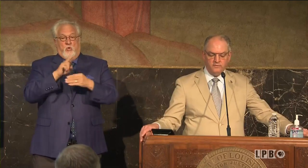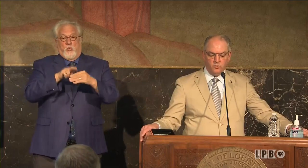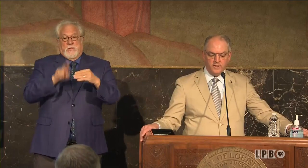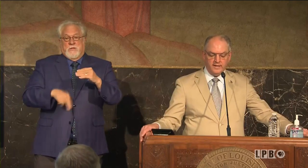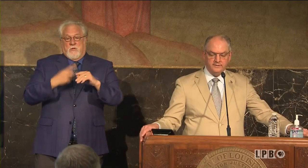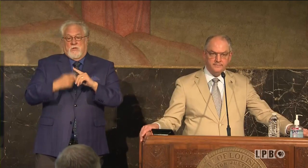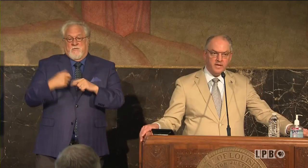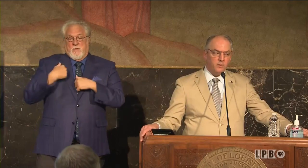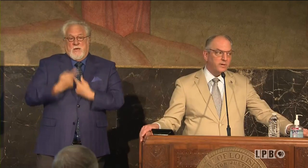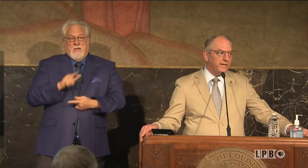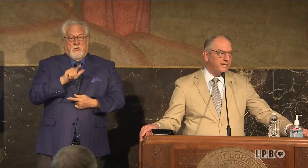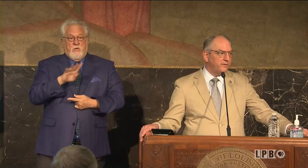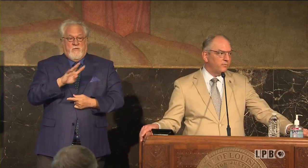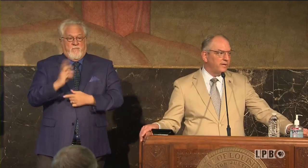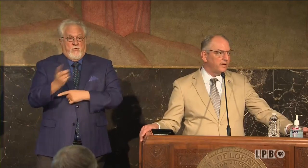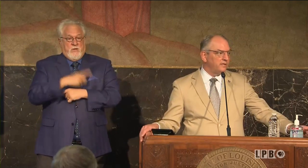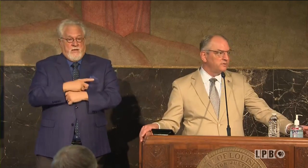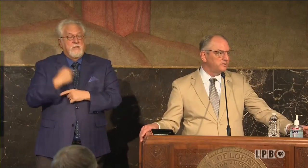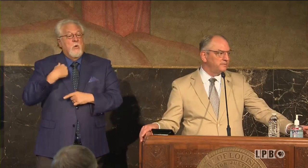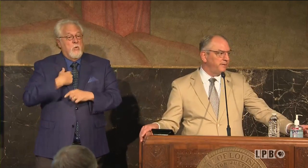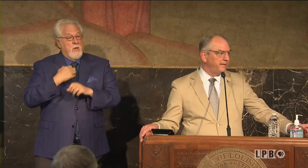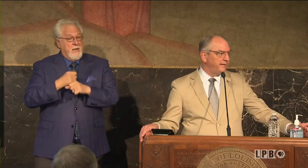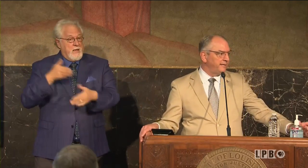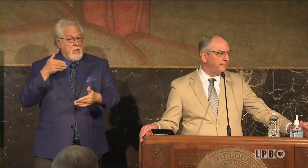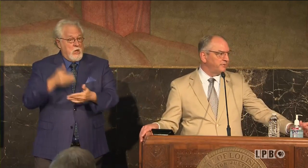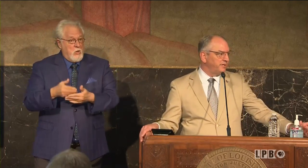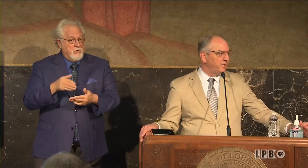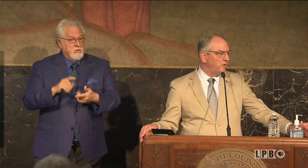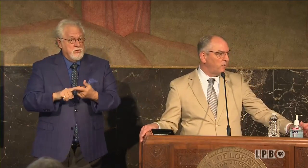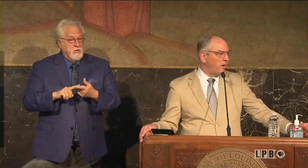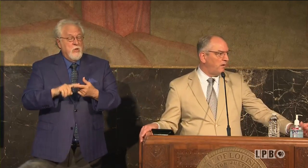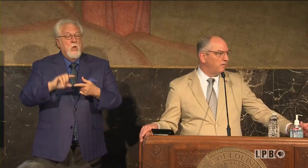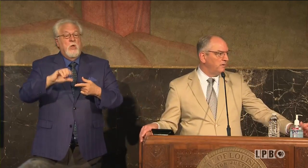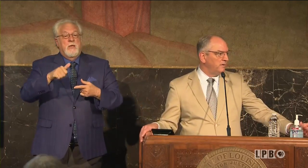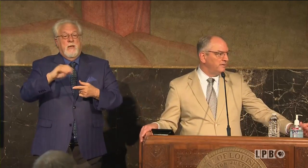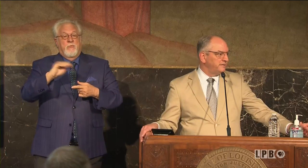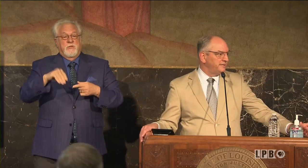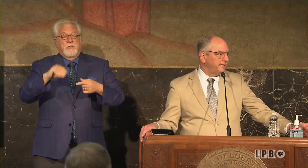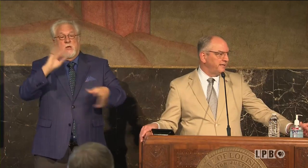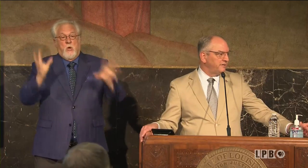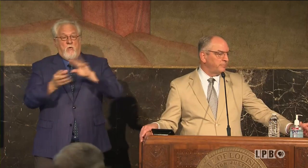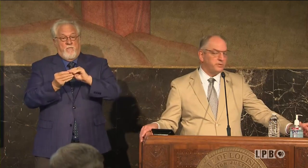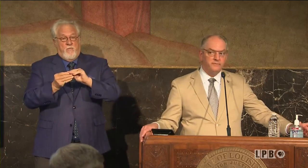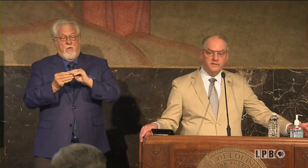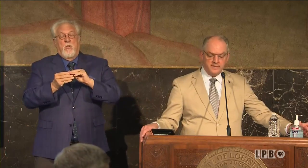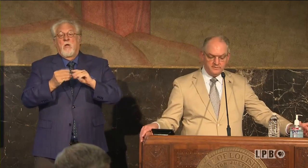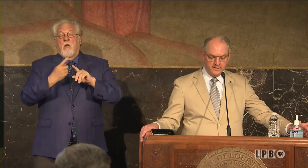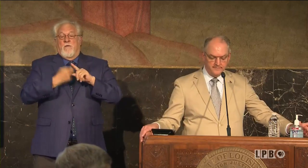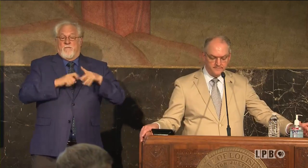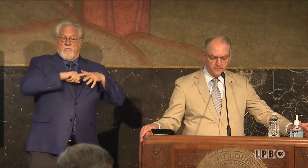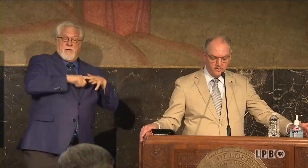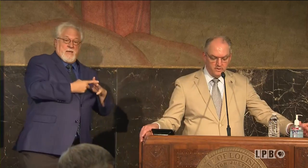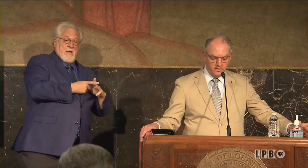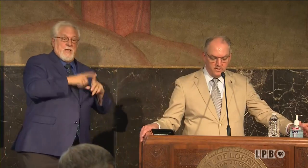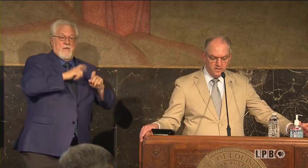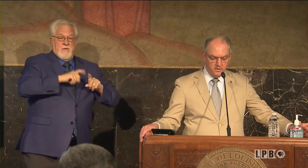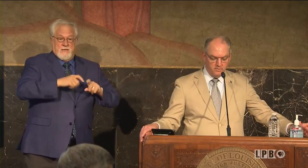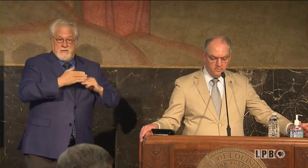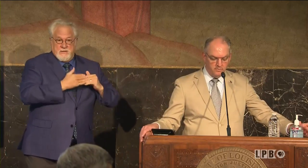last 24 days. And we're getting really close to being at 10% overall since the inception of the testing